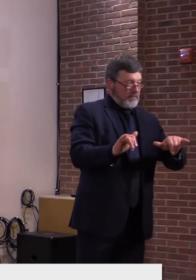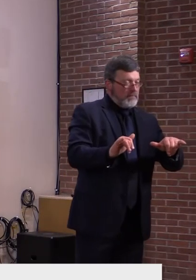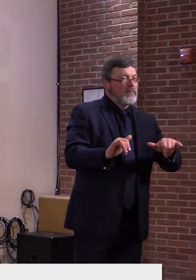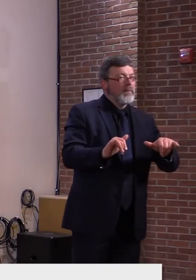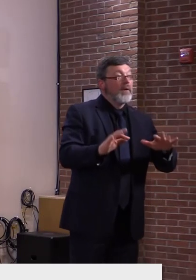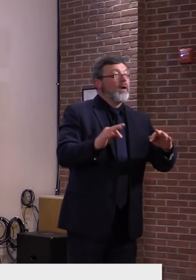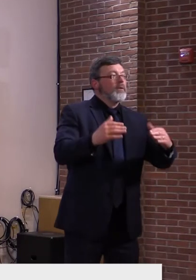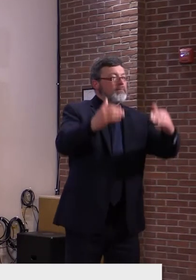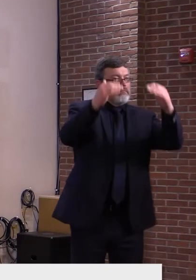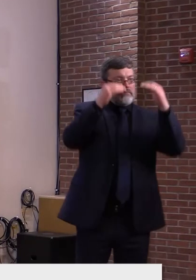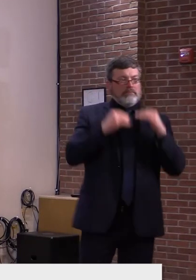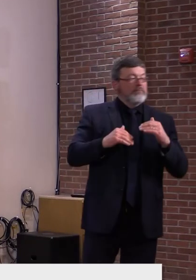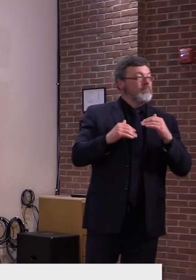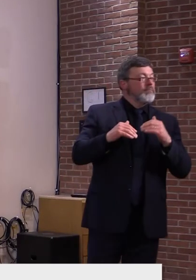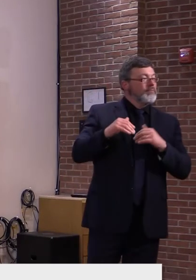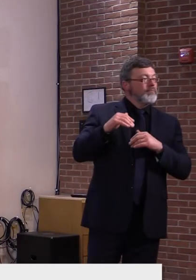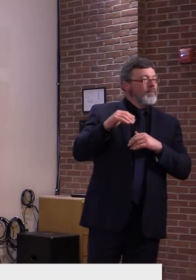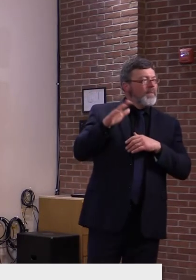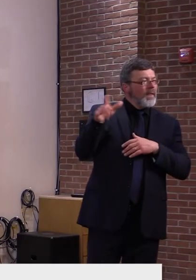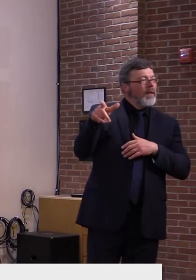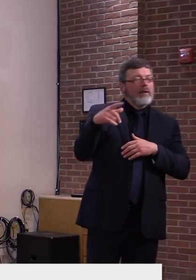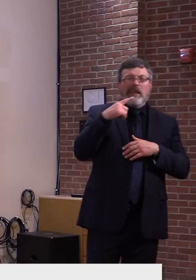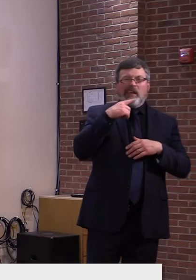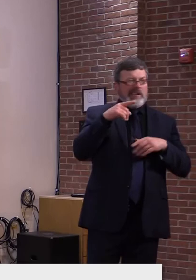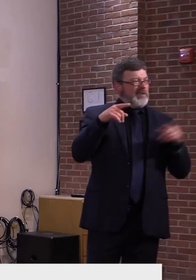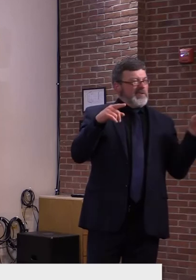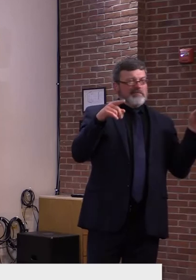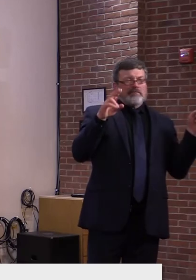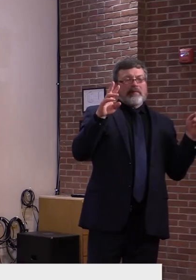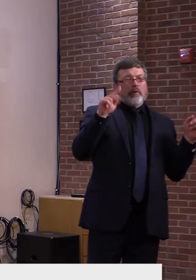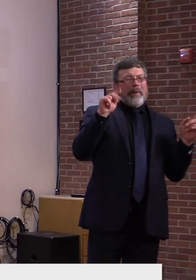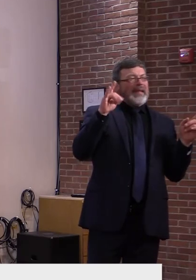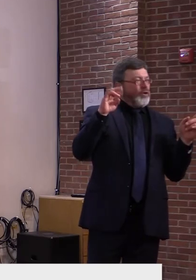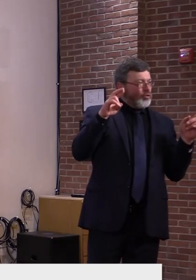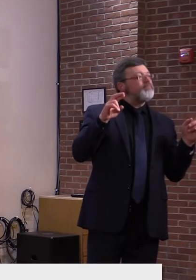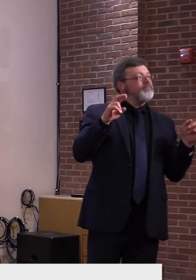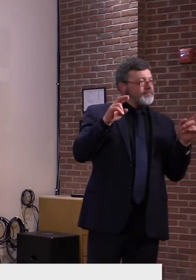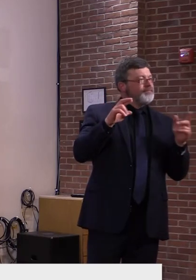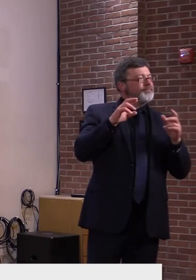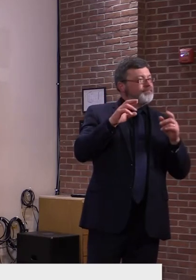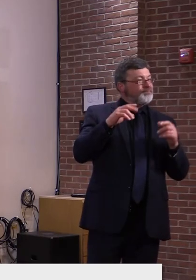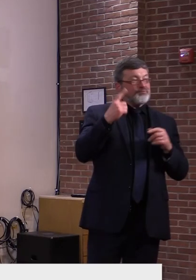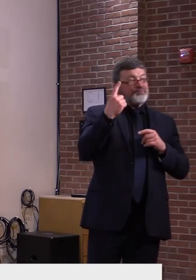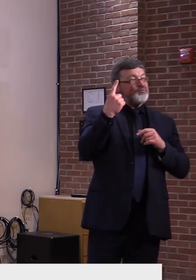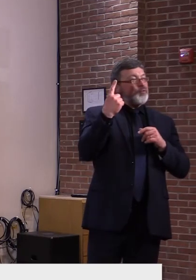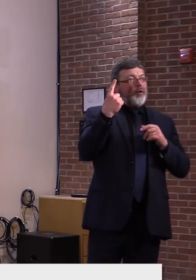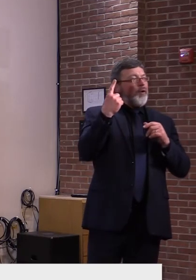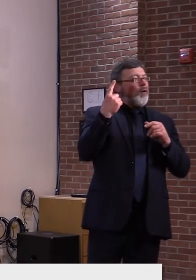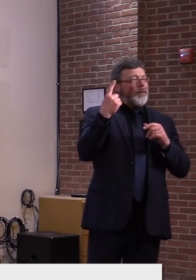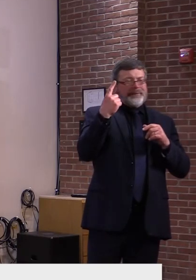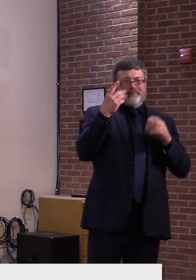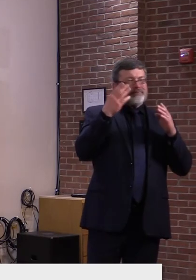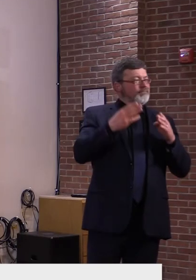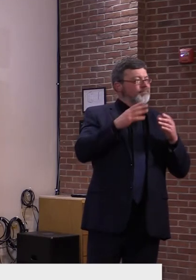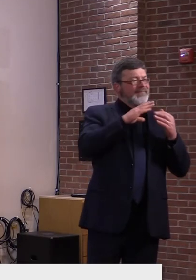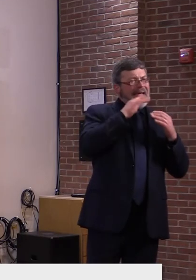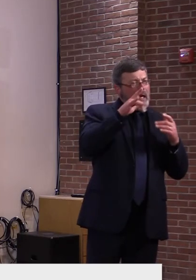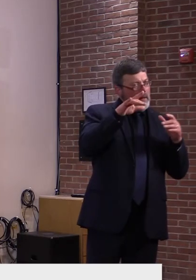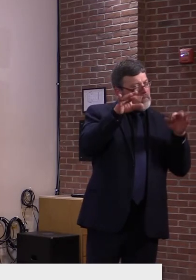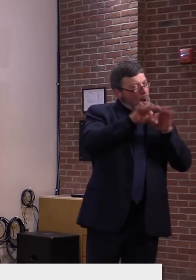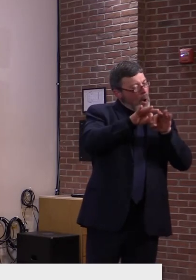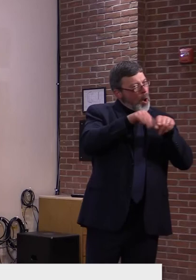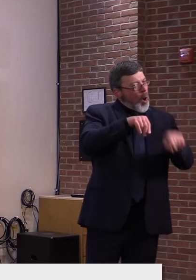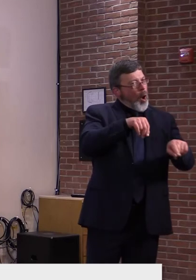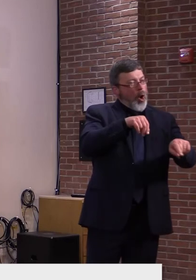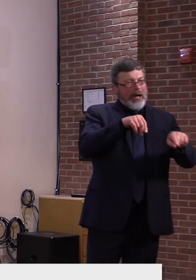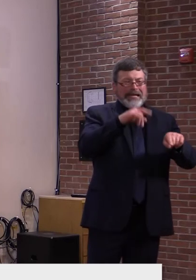childcare facility, specifically after the end of the Test for Tots program. I was just wondering if you had kind of also